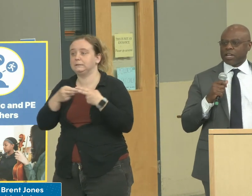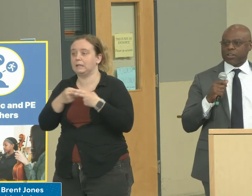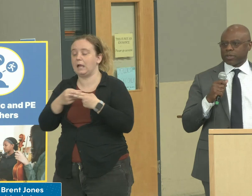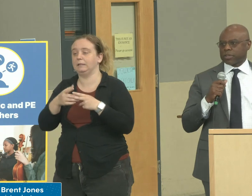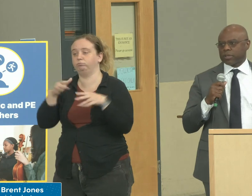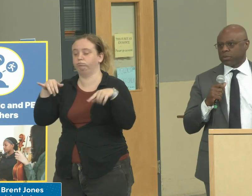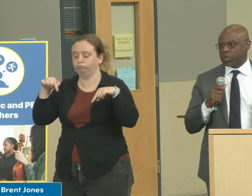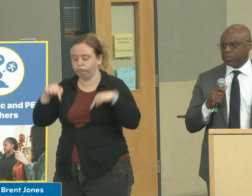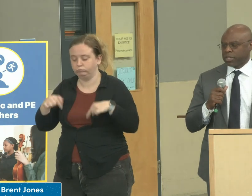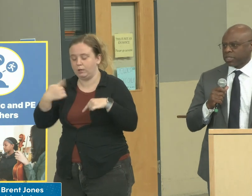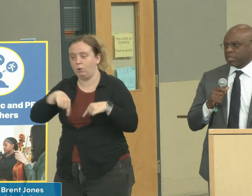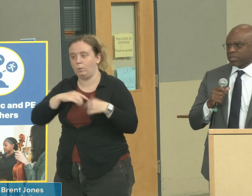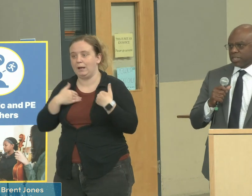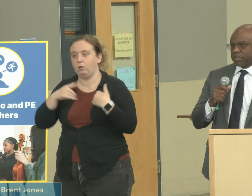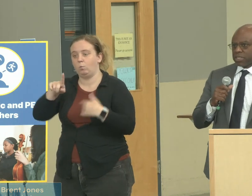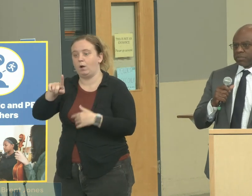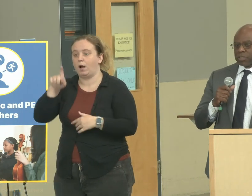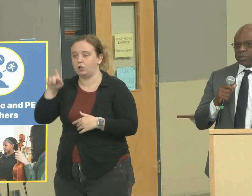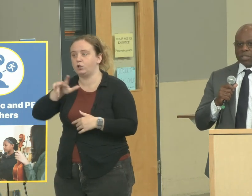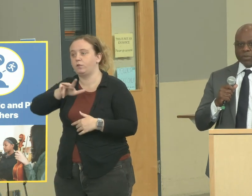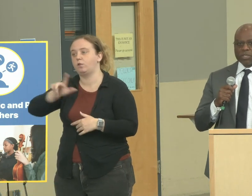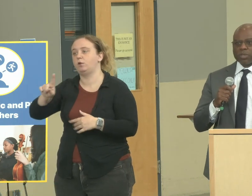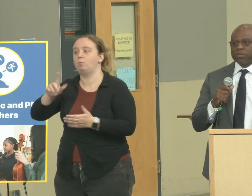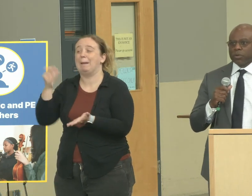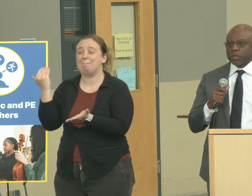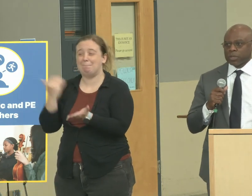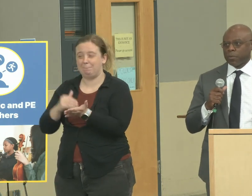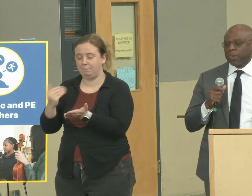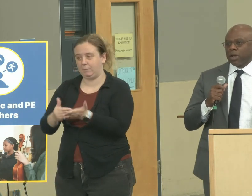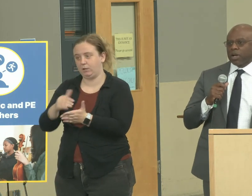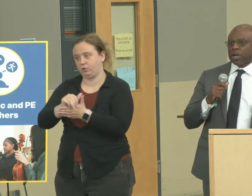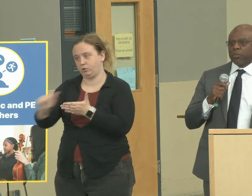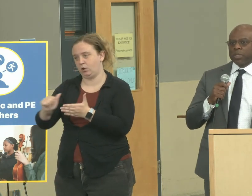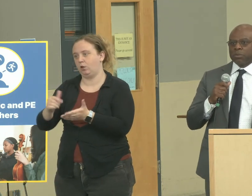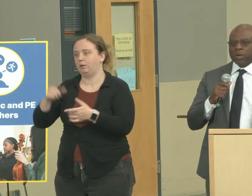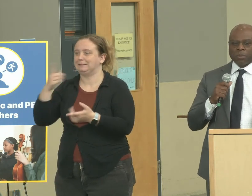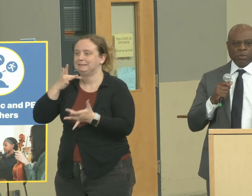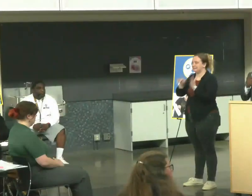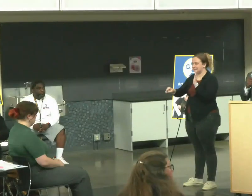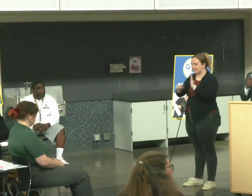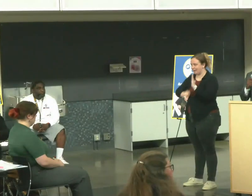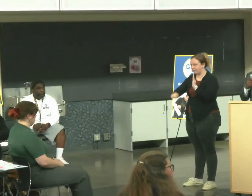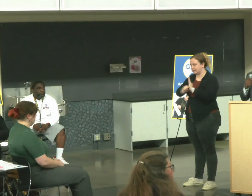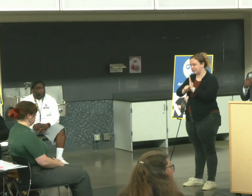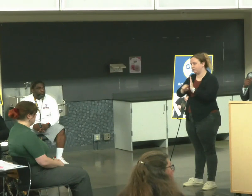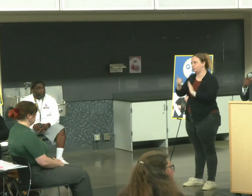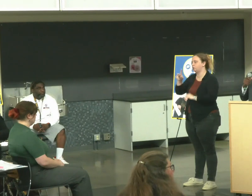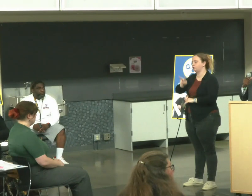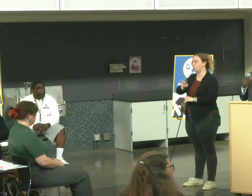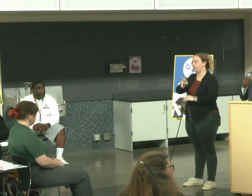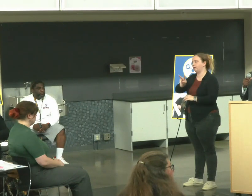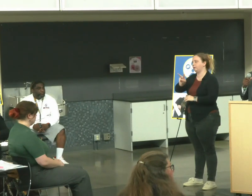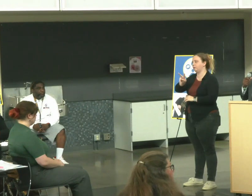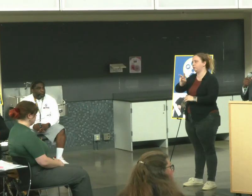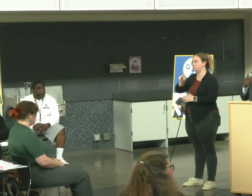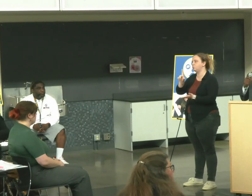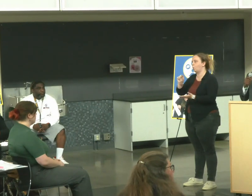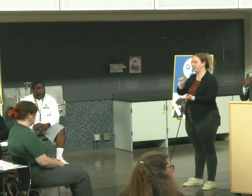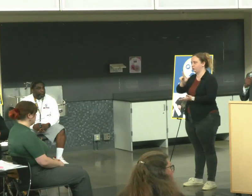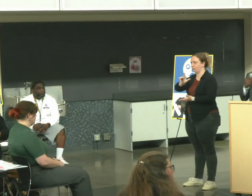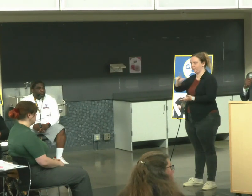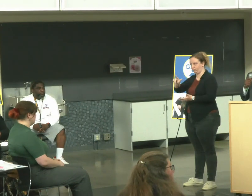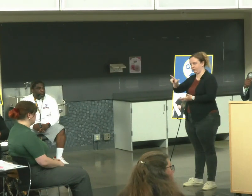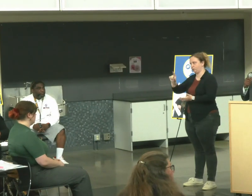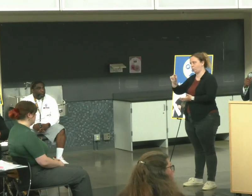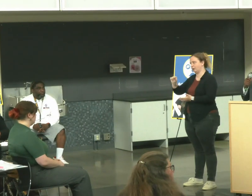we had $131 million deficit for 23-24. I went before the board. The board gave me direction to come